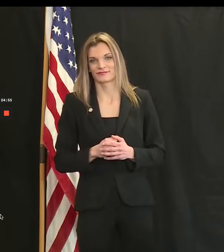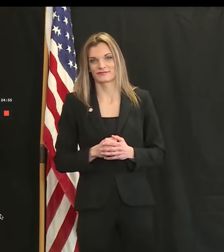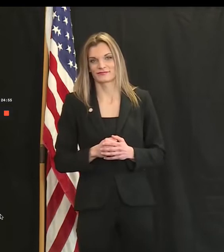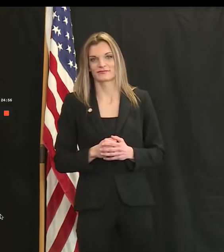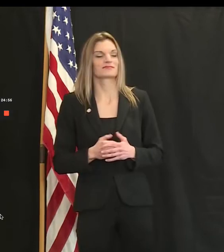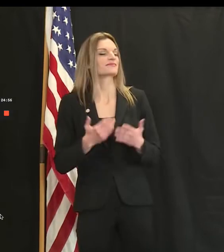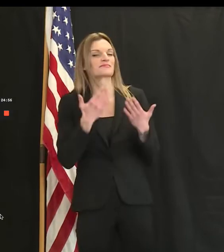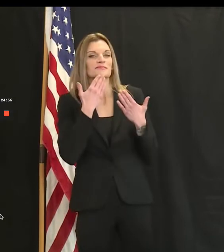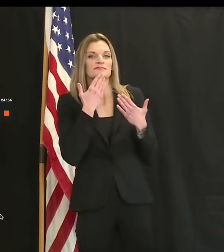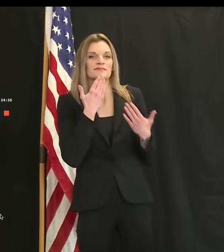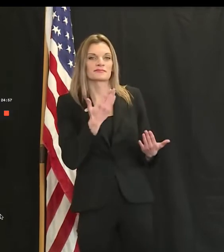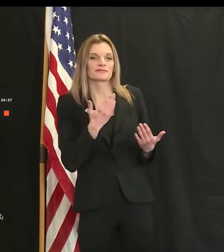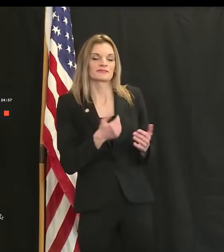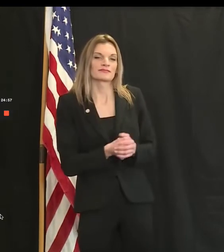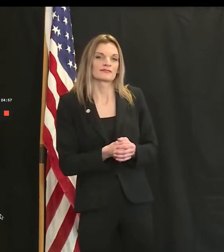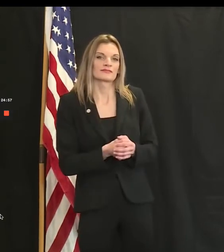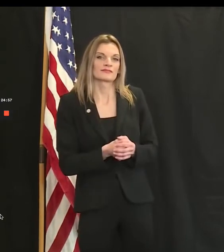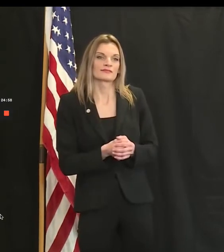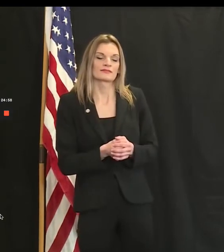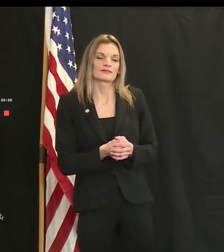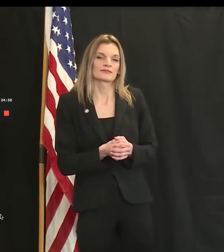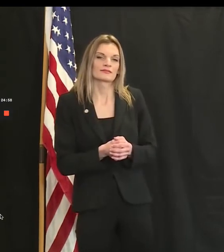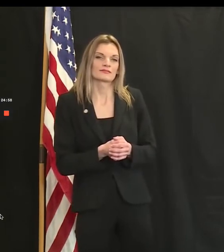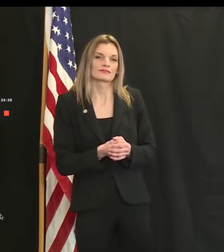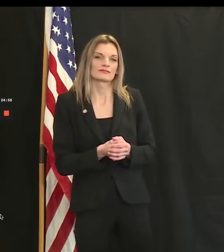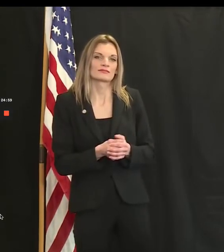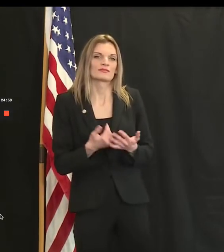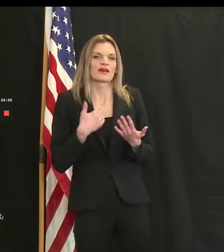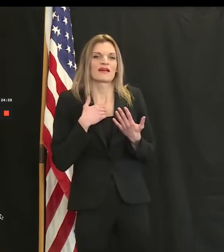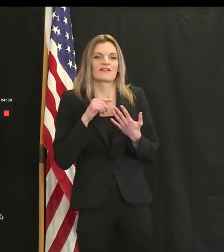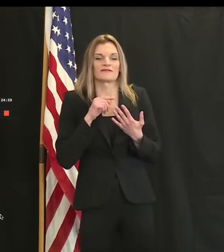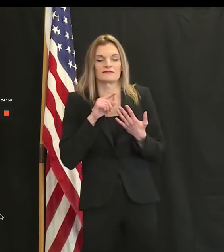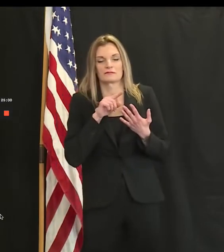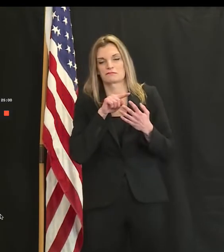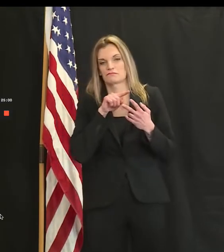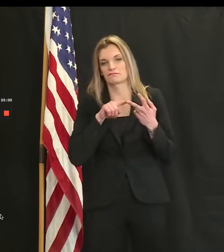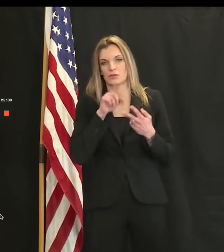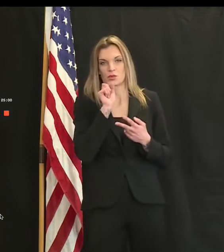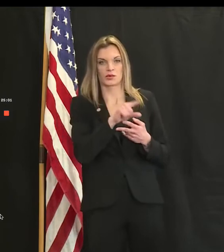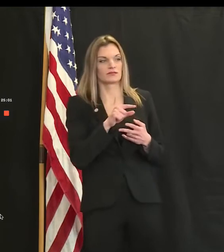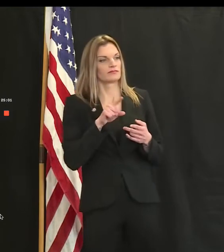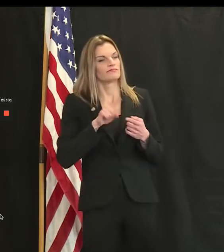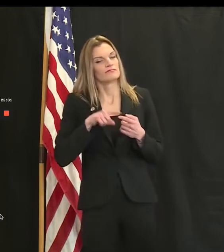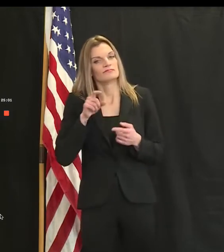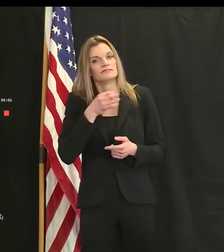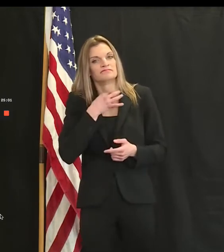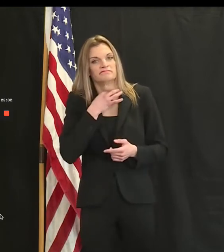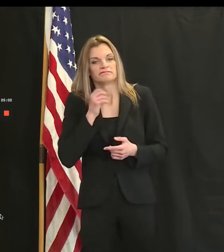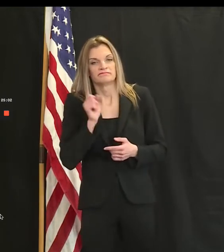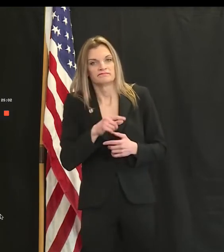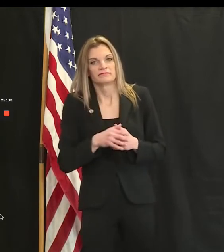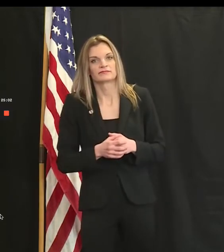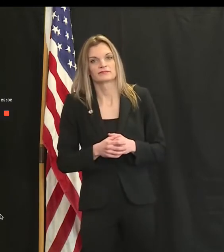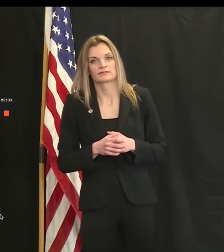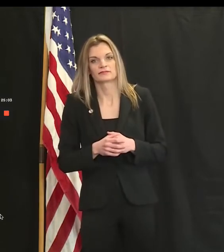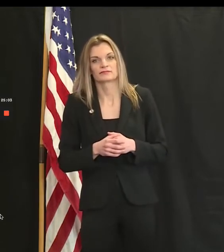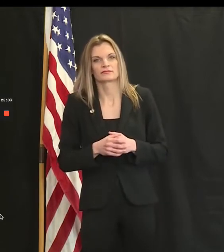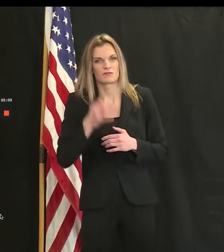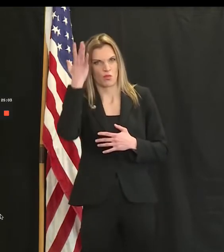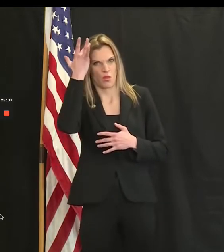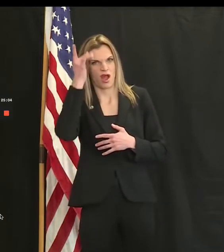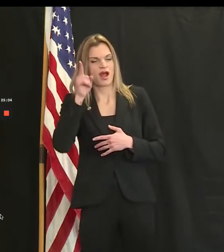Thank you for taking my question. I have kind of a multi-part question. Why did you choose to go to a grand